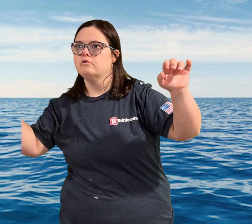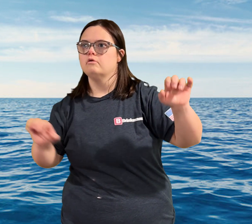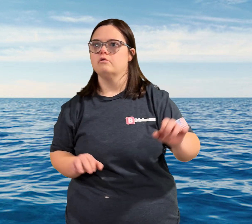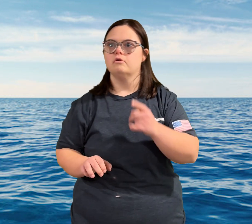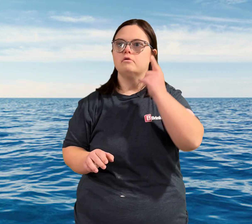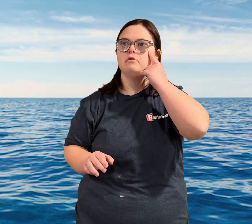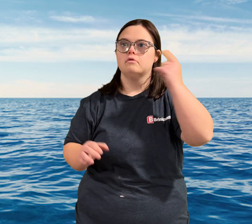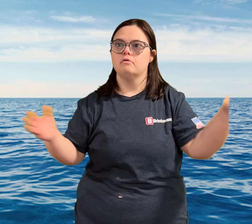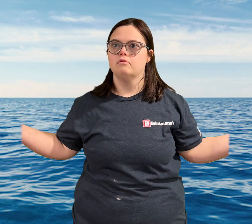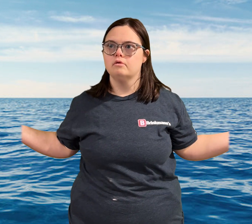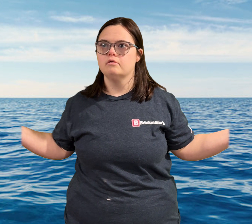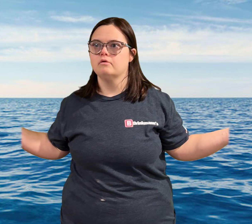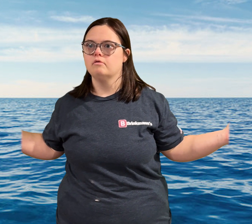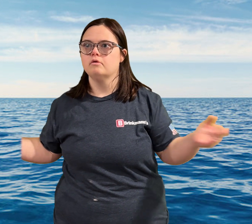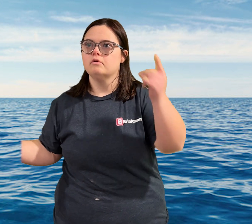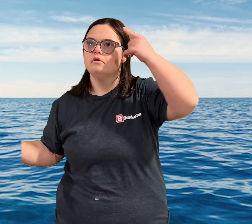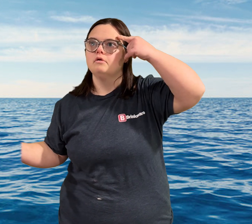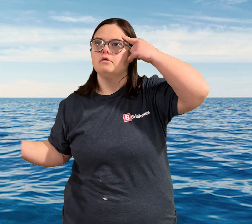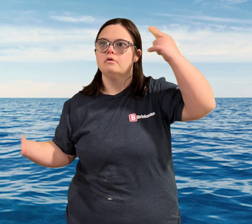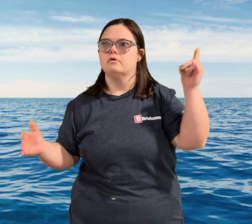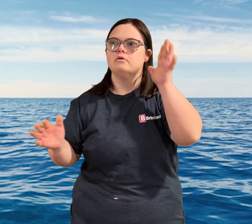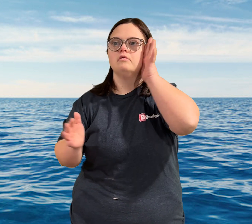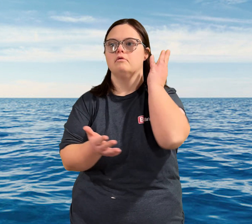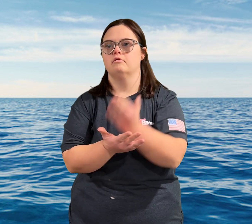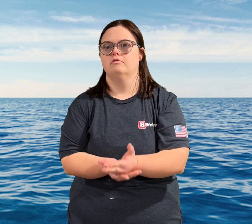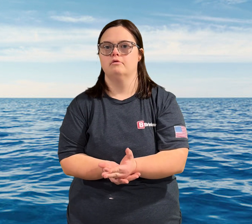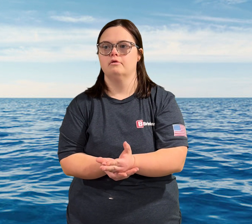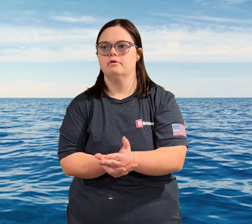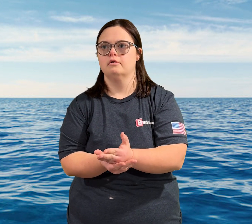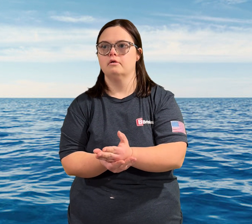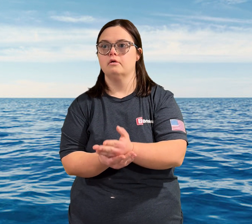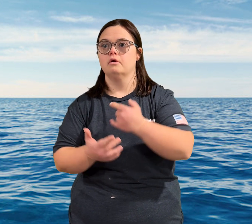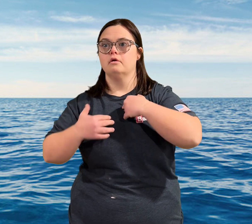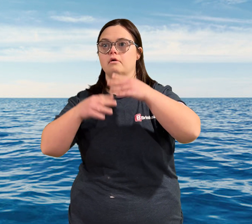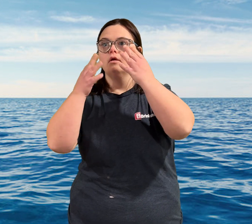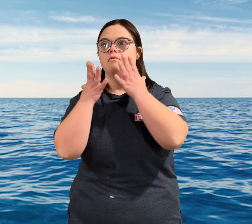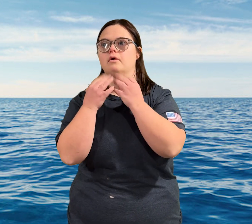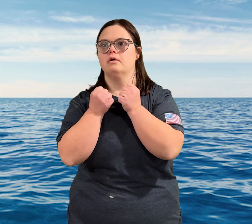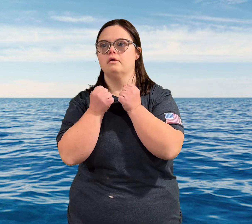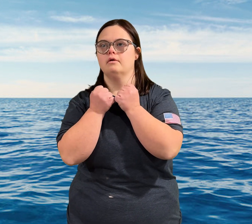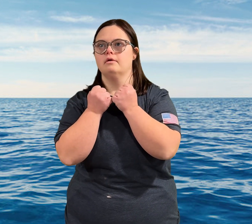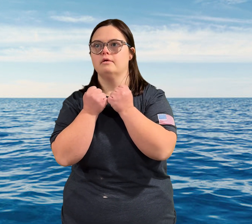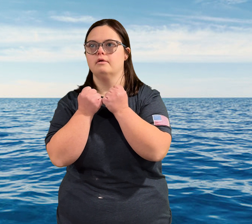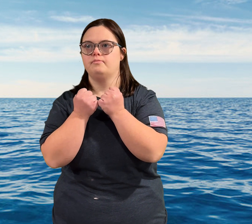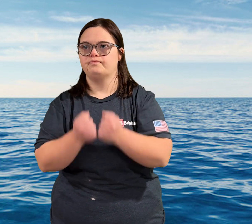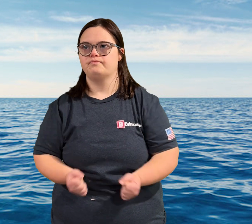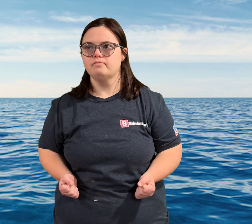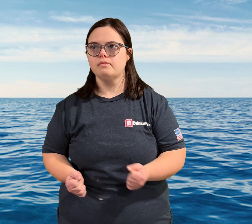And around, do you think? Sure, she's got everything. Got